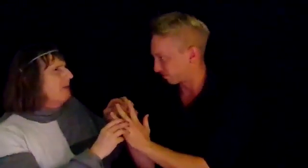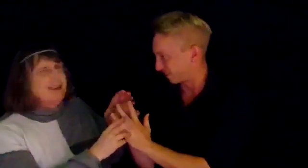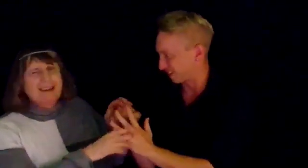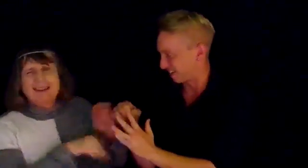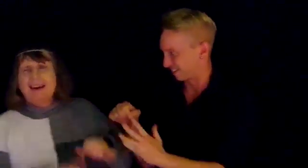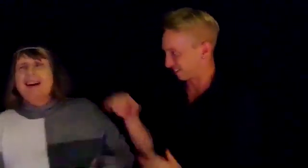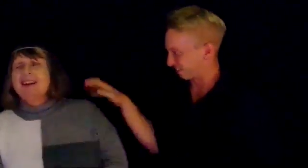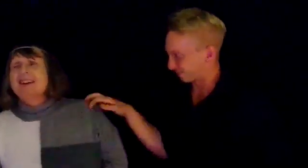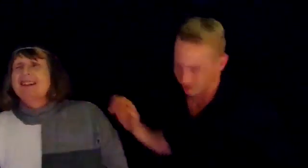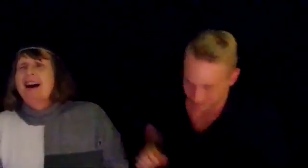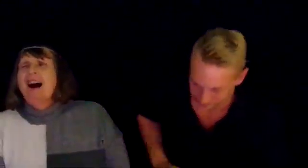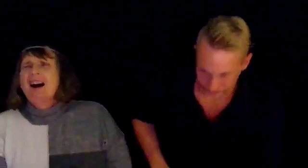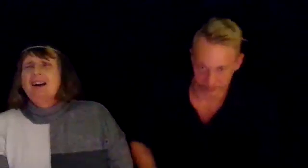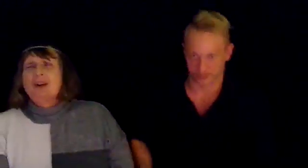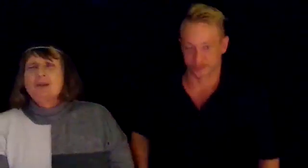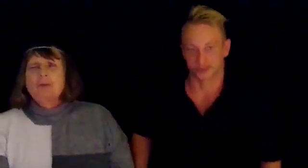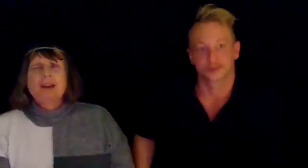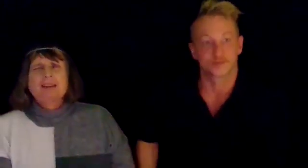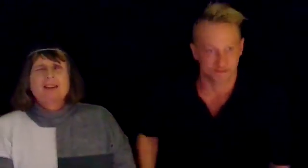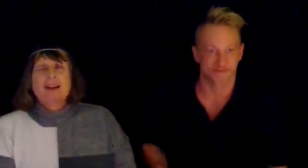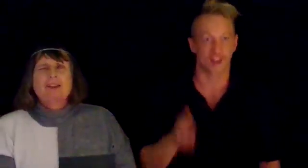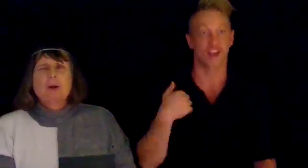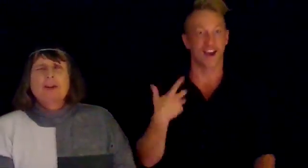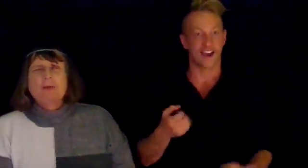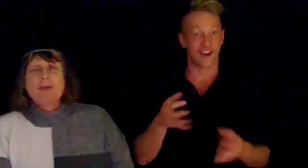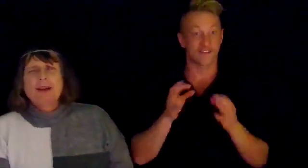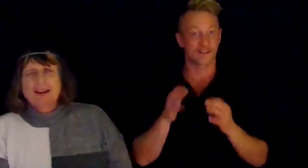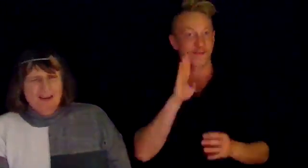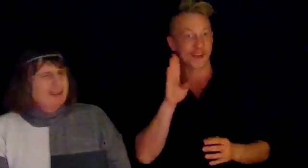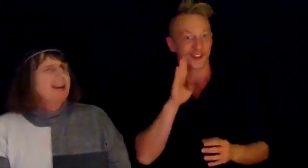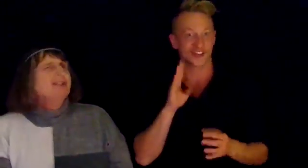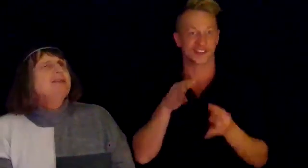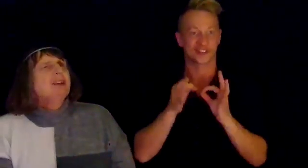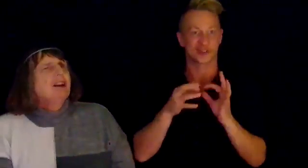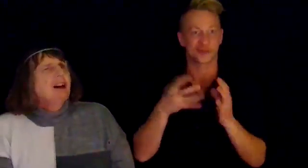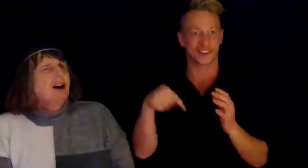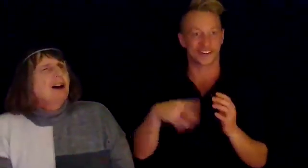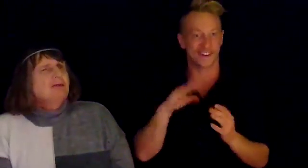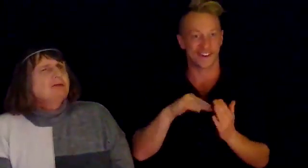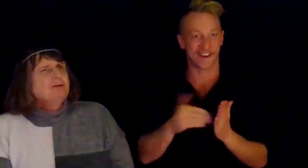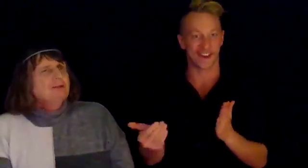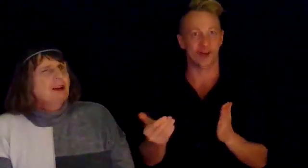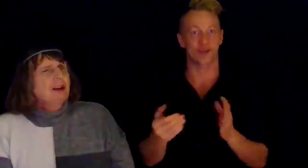Benji, hello, Benji. Okay, I've got Benji, the interpreter, with me now. Okay,